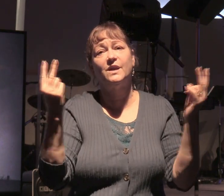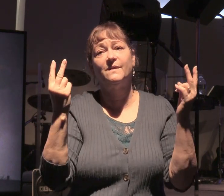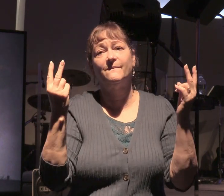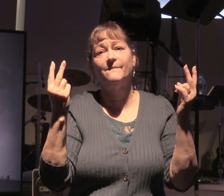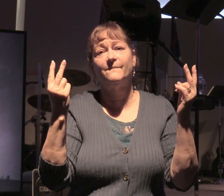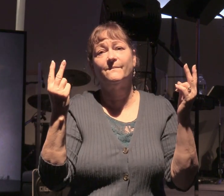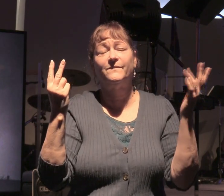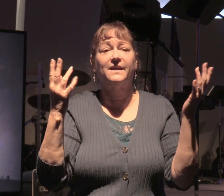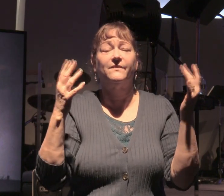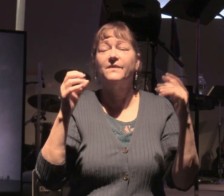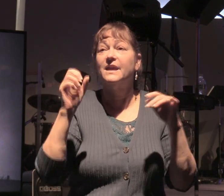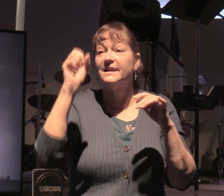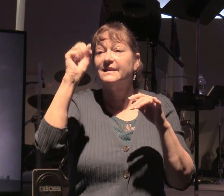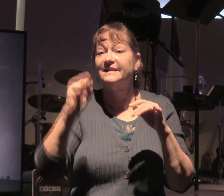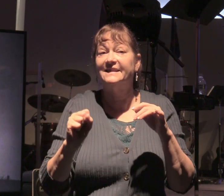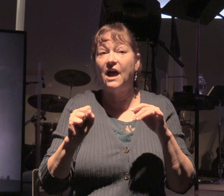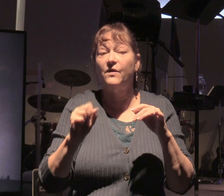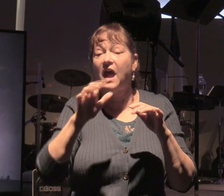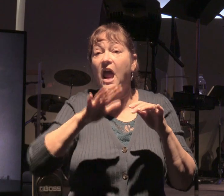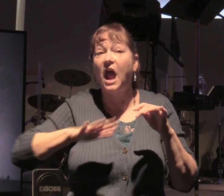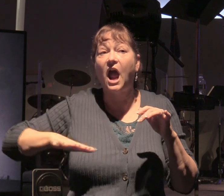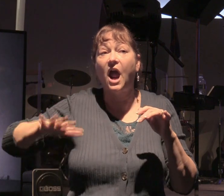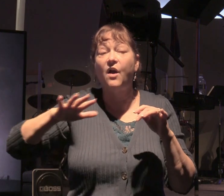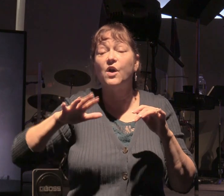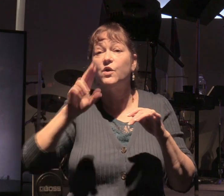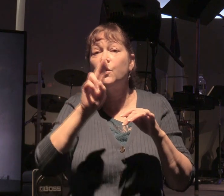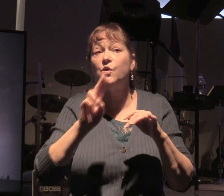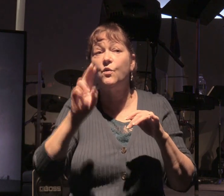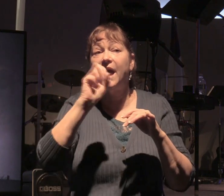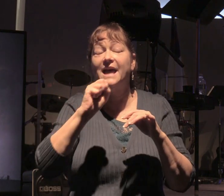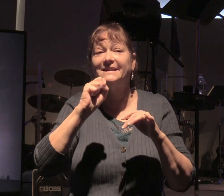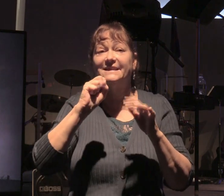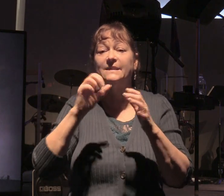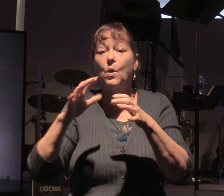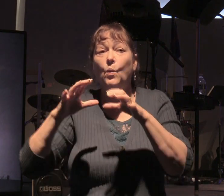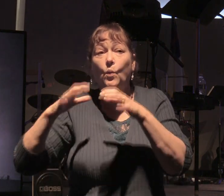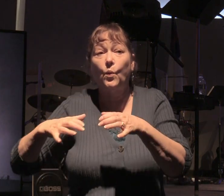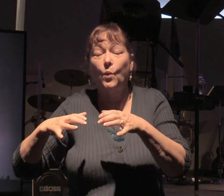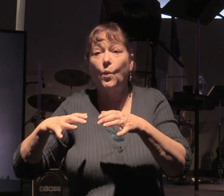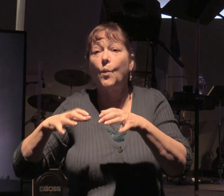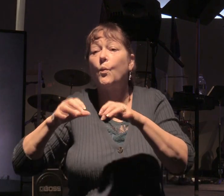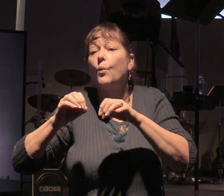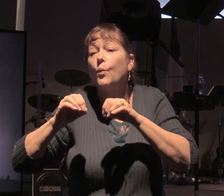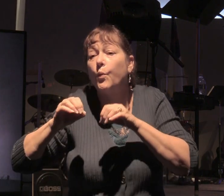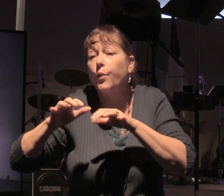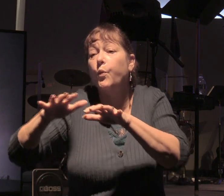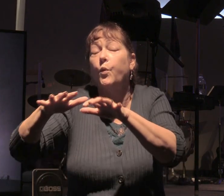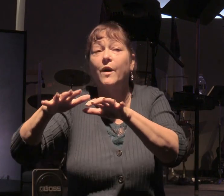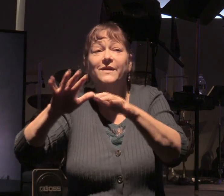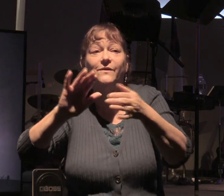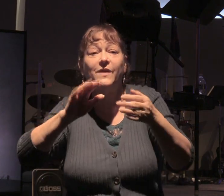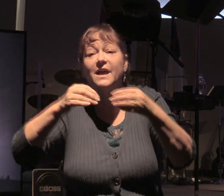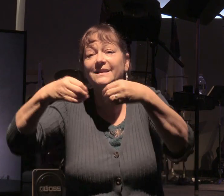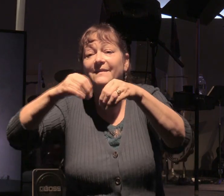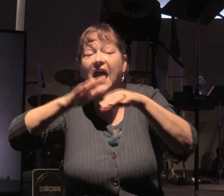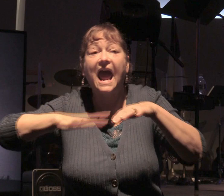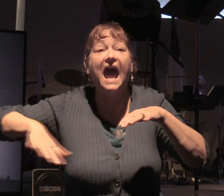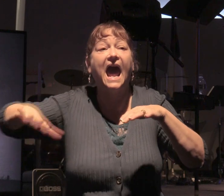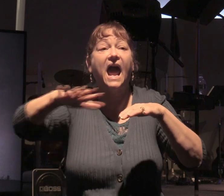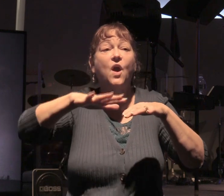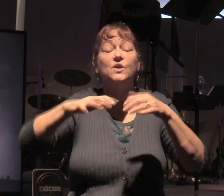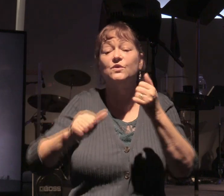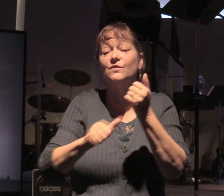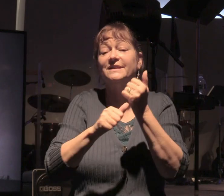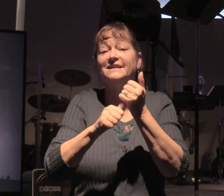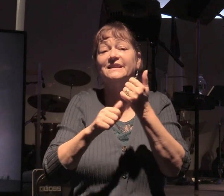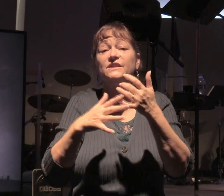After clearing the south side, U.S. battalions broke into the citadel from the bridge to assist the Arvin